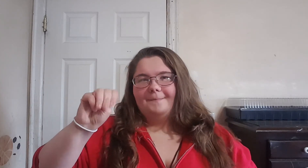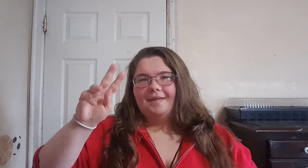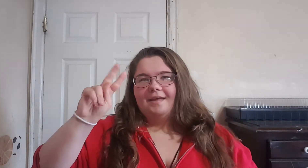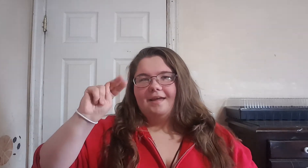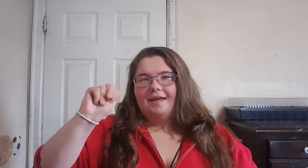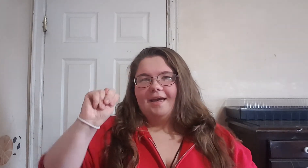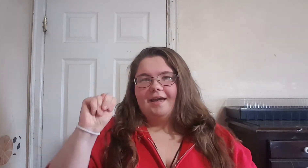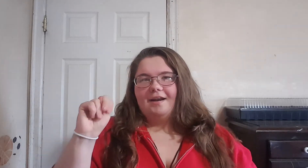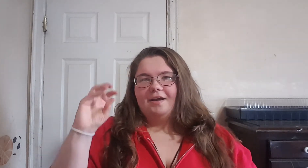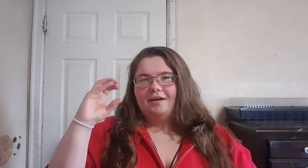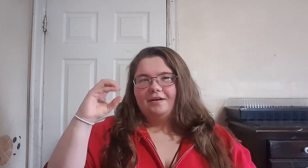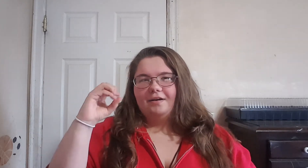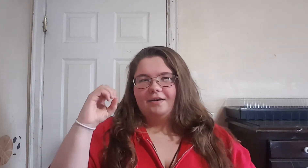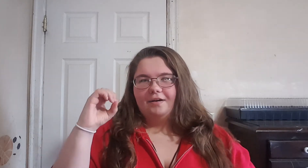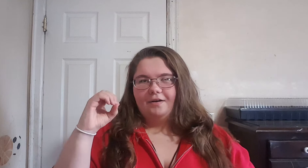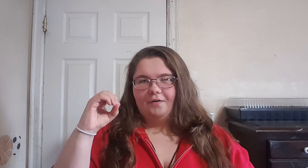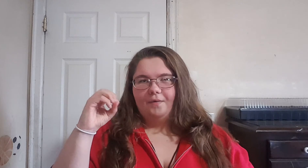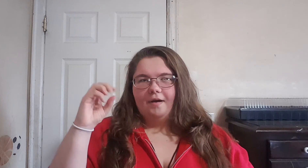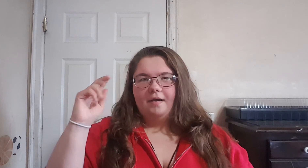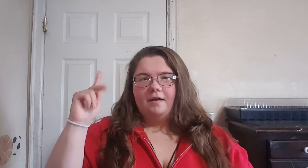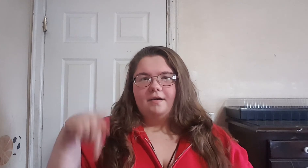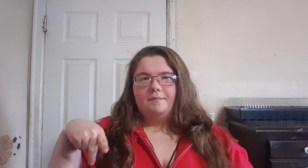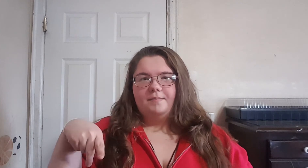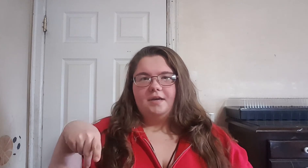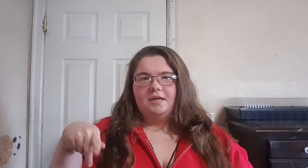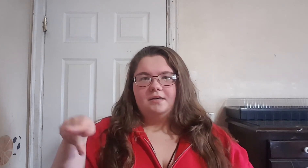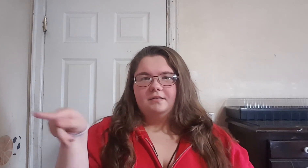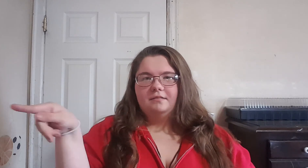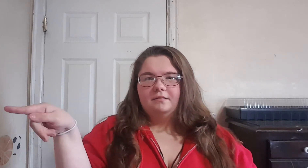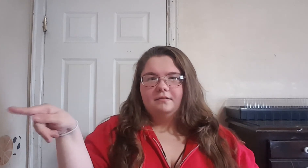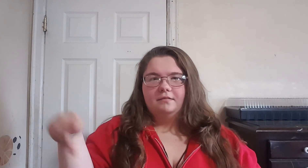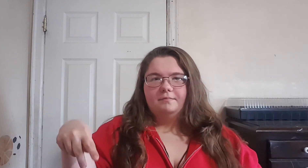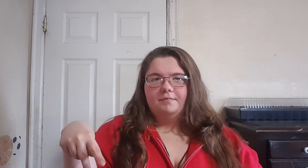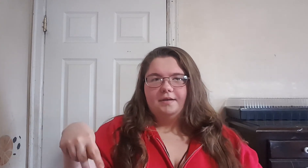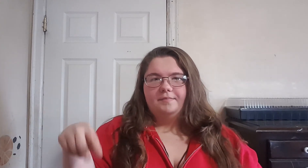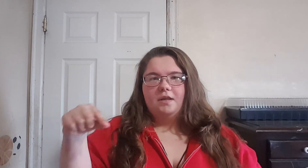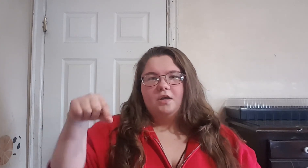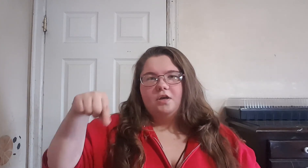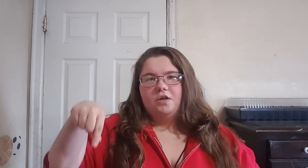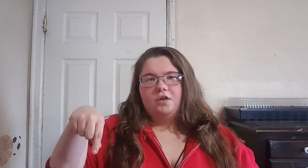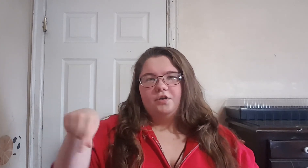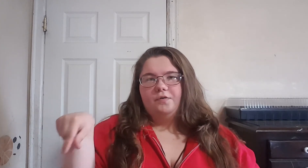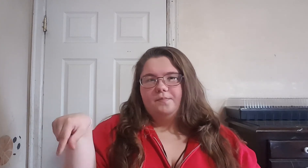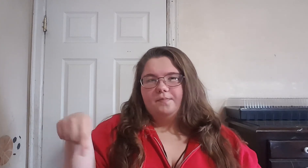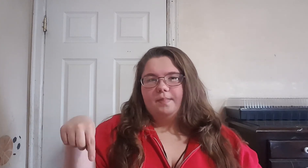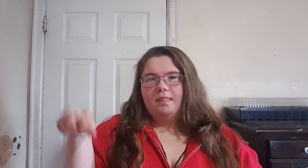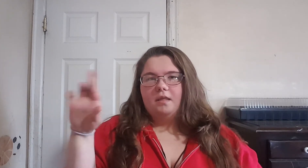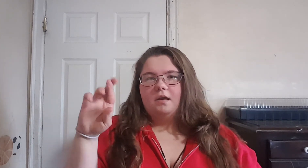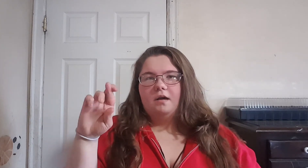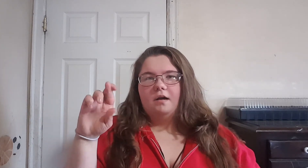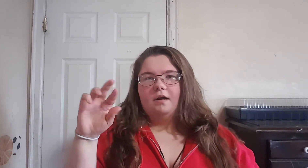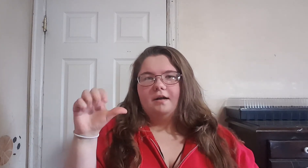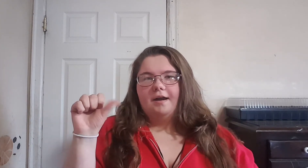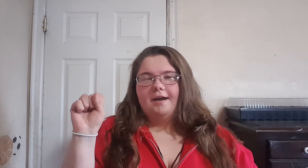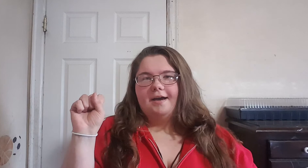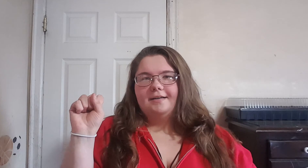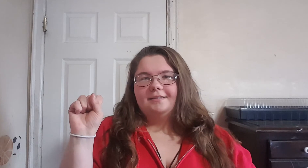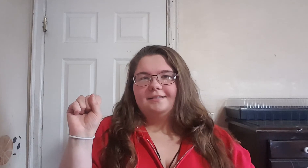N O P Q R S